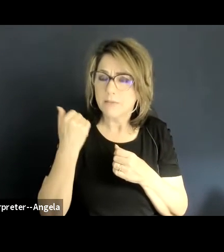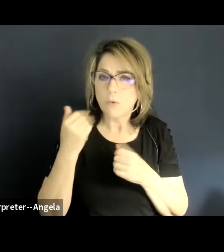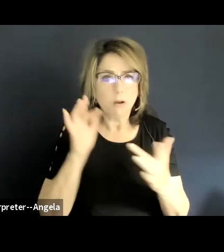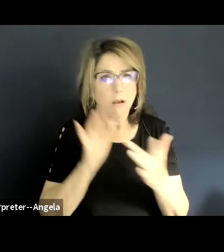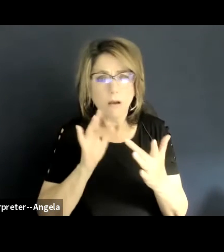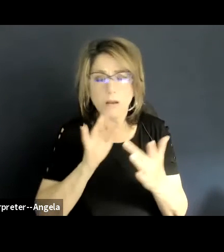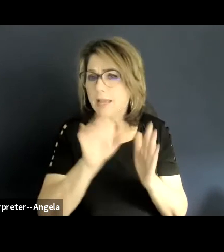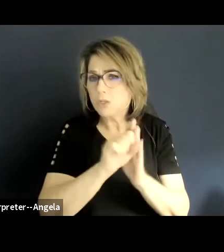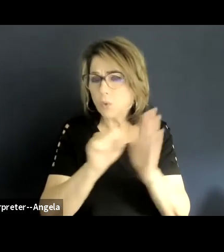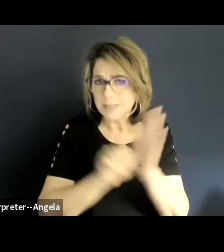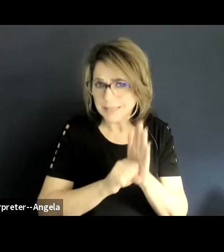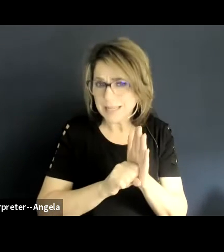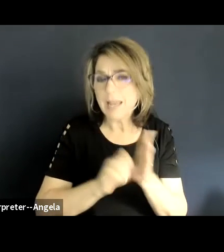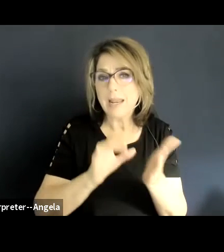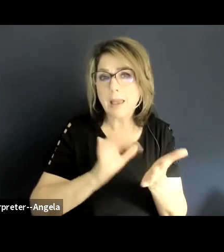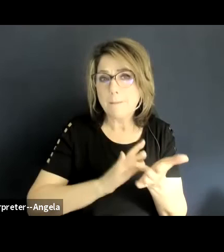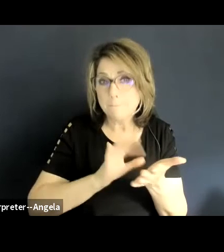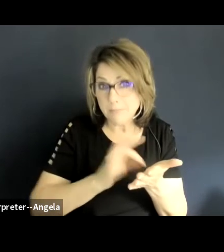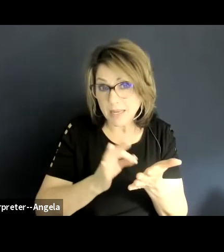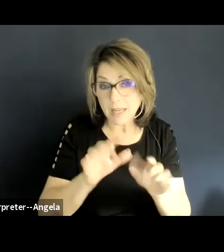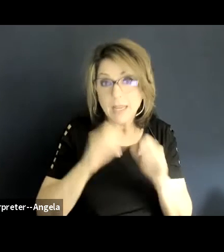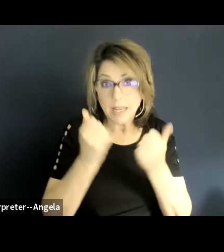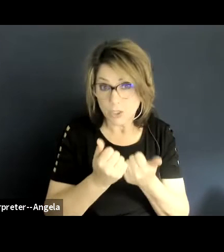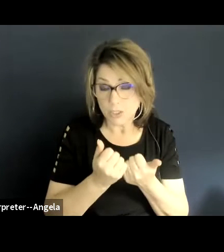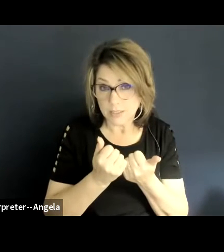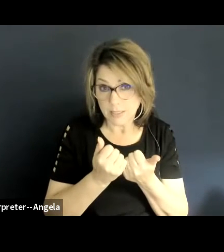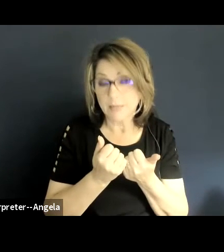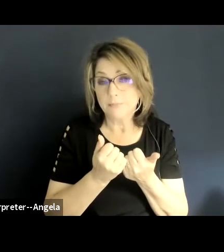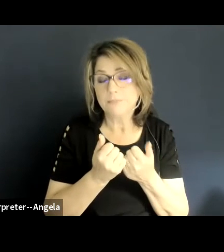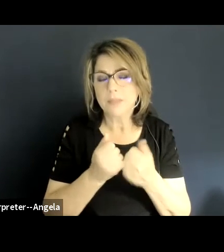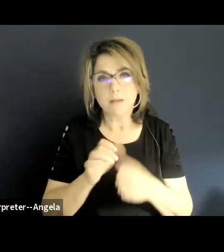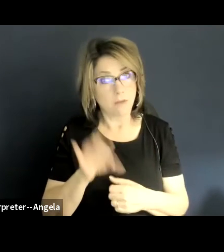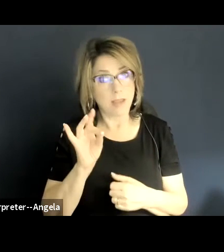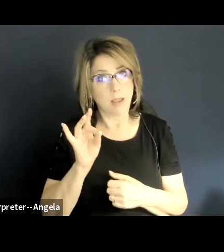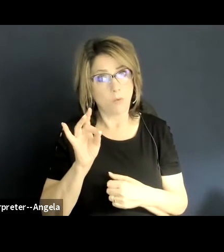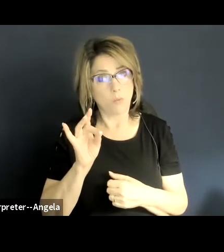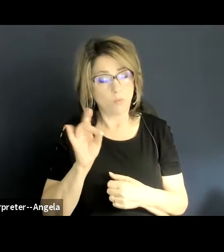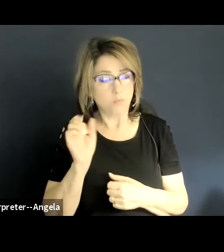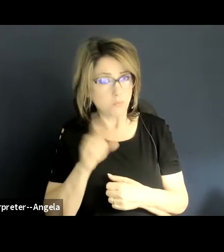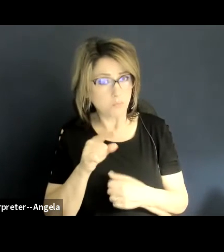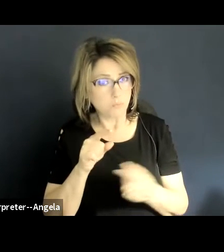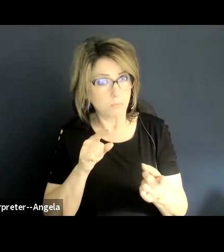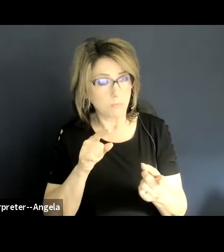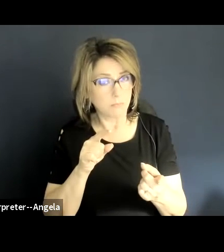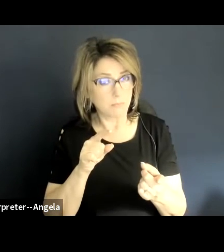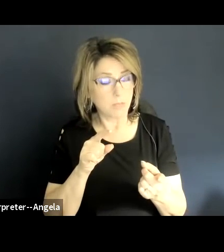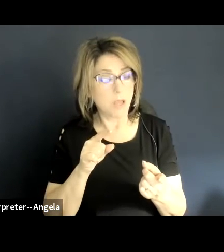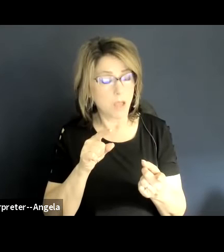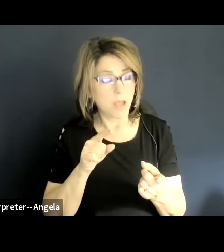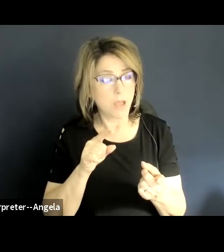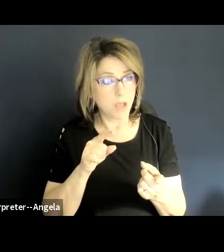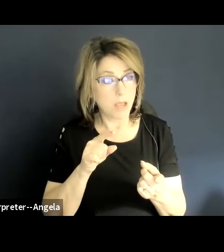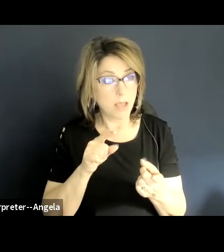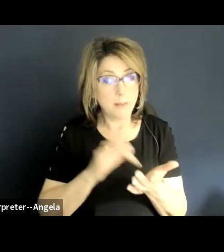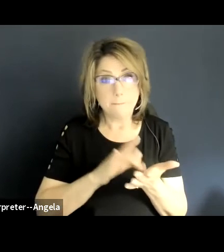state Medicaid agency, or and find out if you're already, if